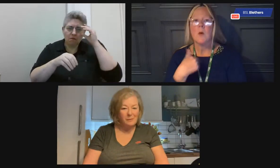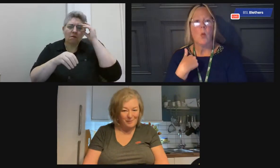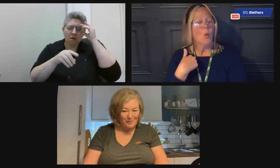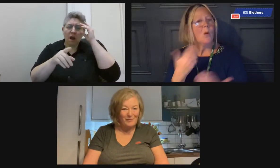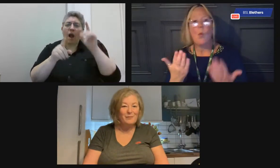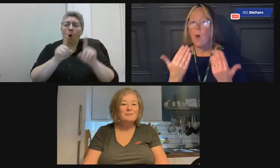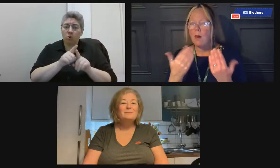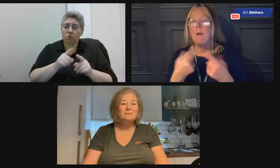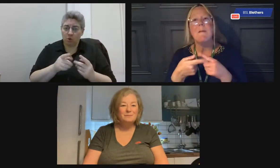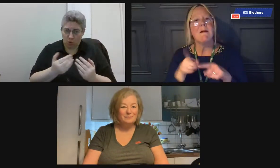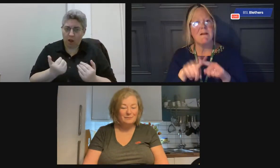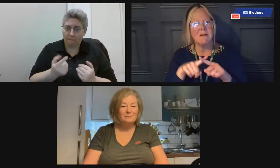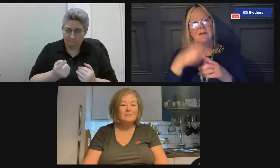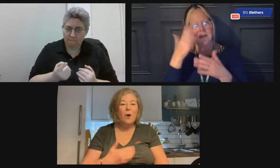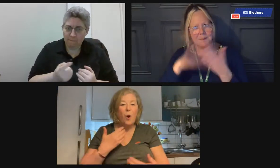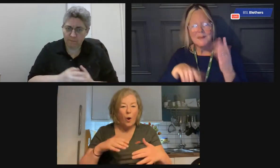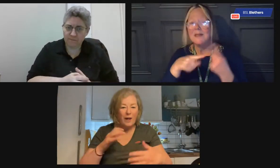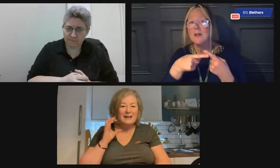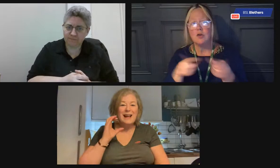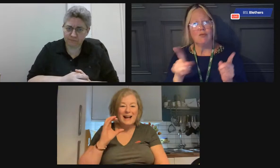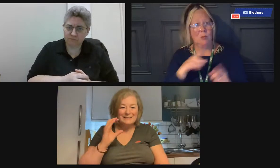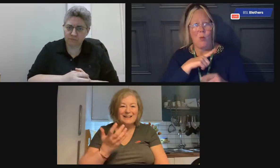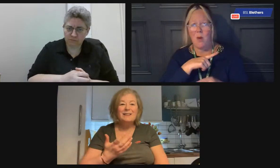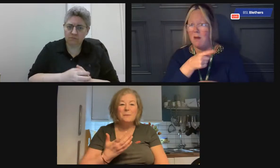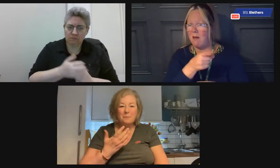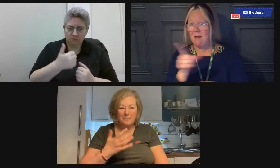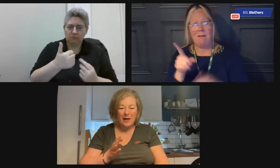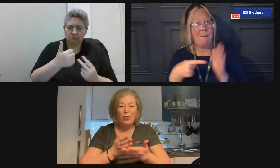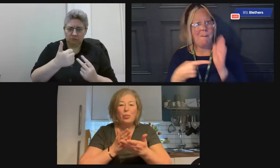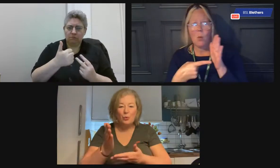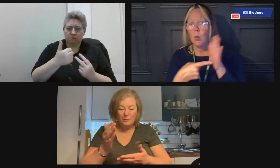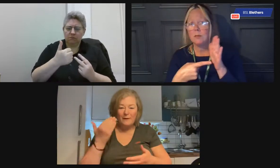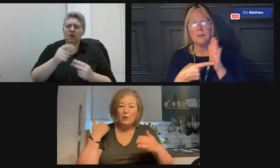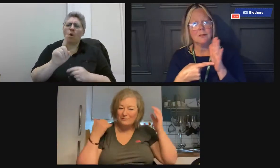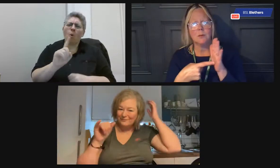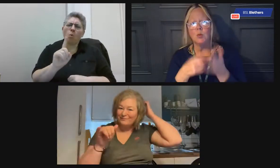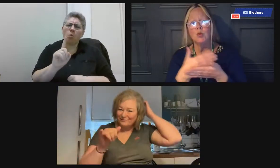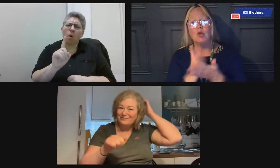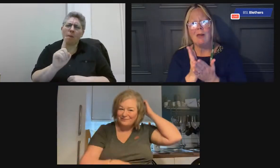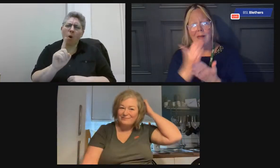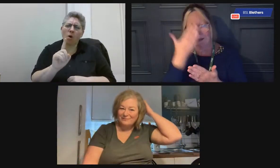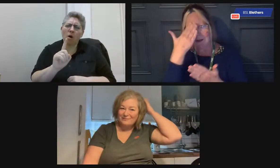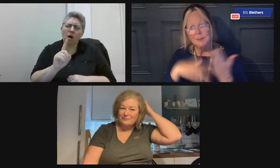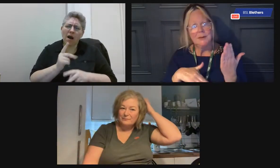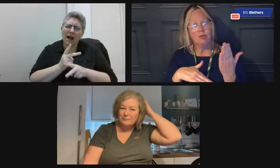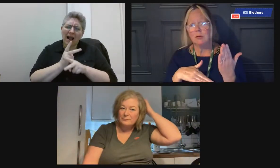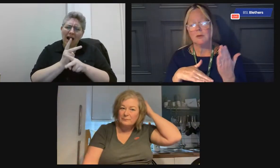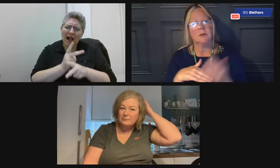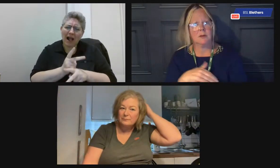as well. Nikki, just checking. Yeah. Yeah, all welcome. People who are going through